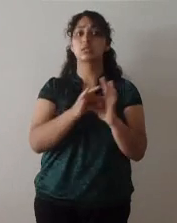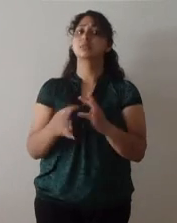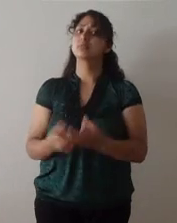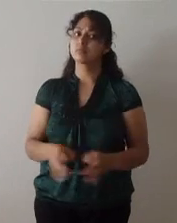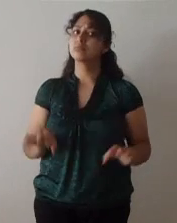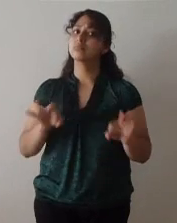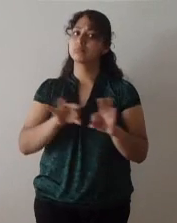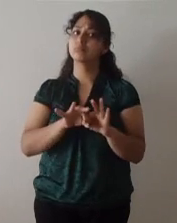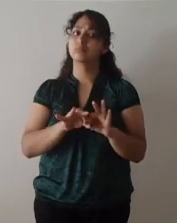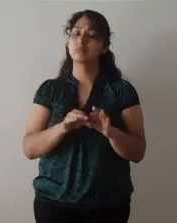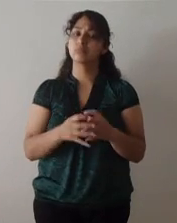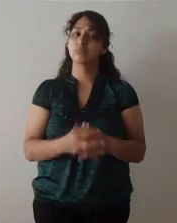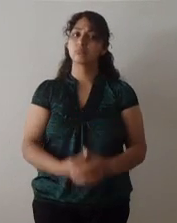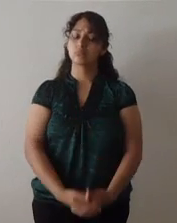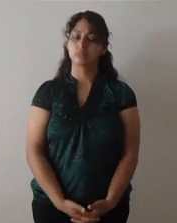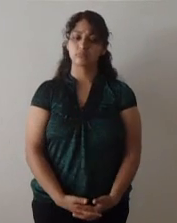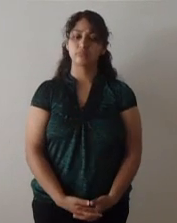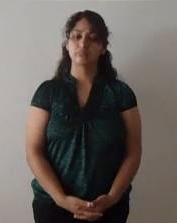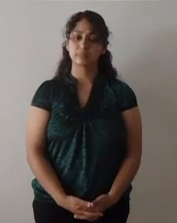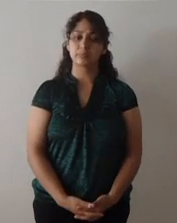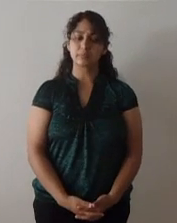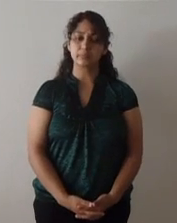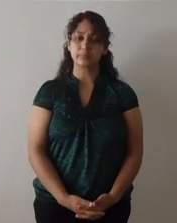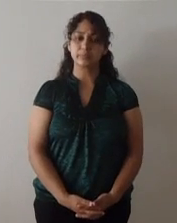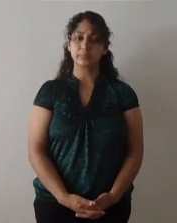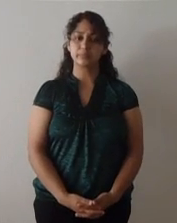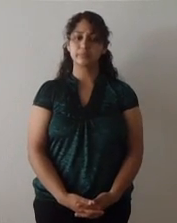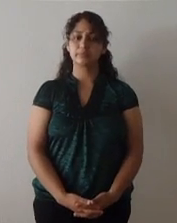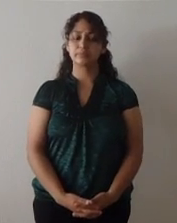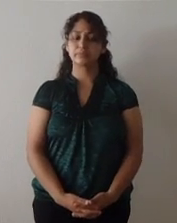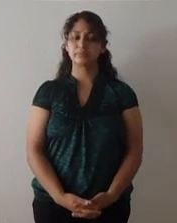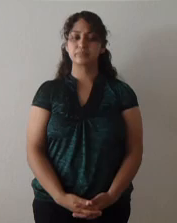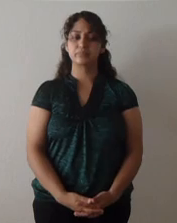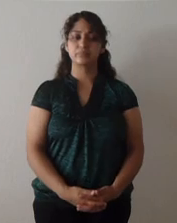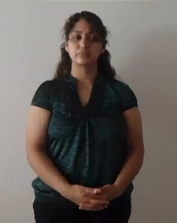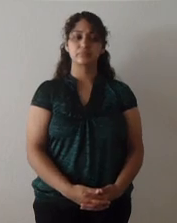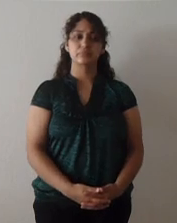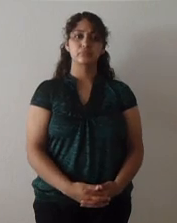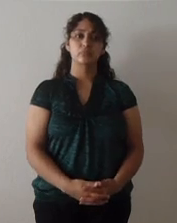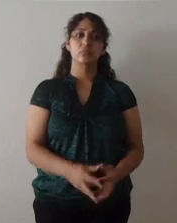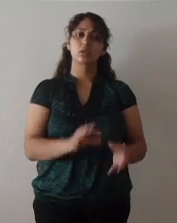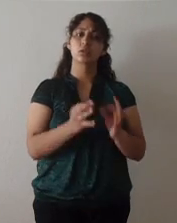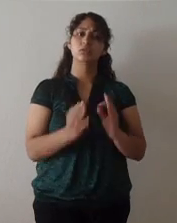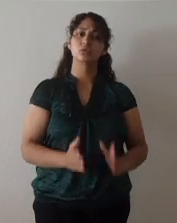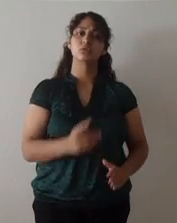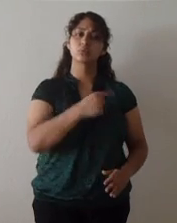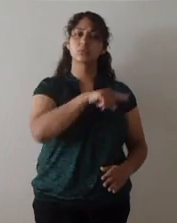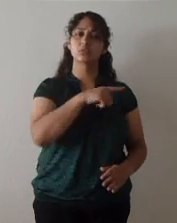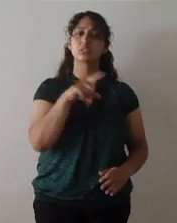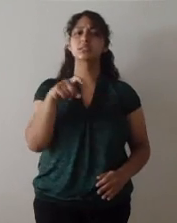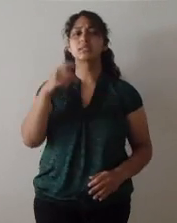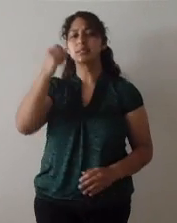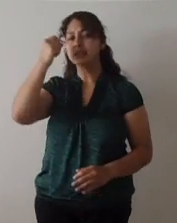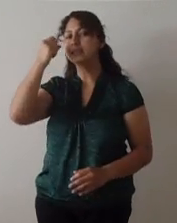Interpreters in the middle and upper elementary school grades must be sensitive to and knowledgeable of the dynamics involved with each of these